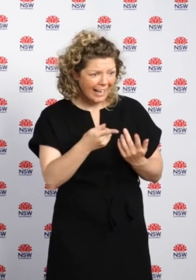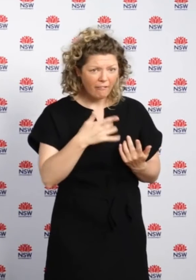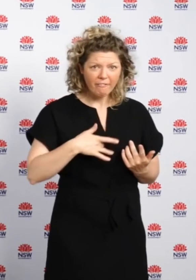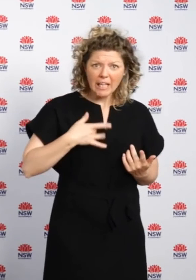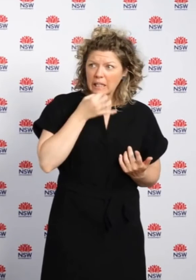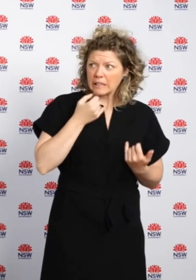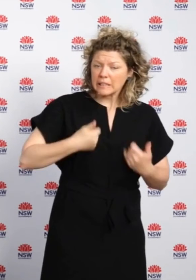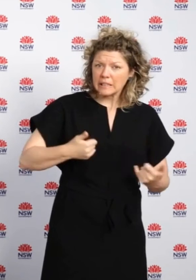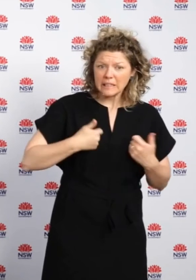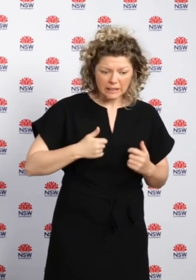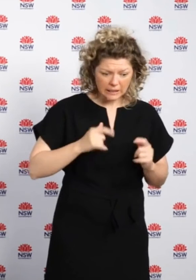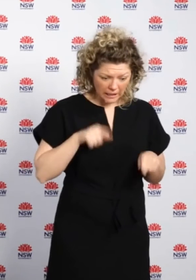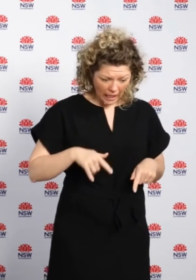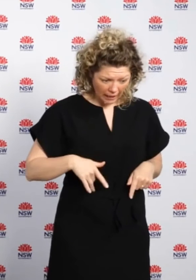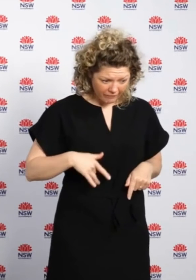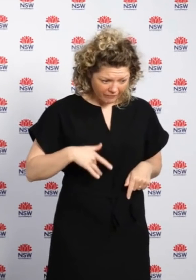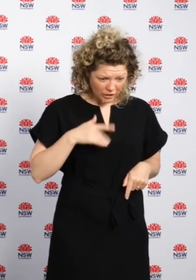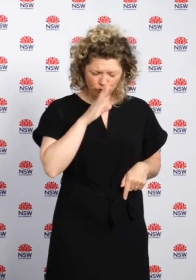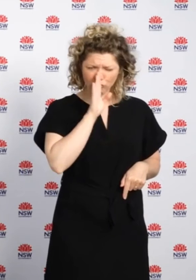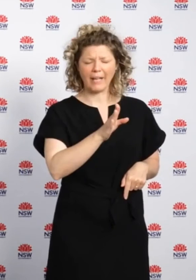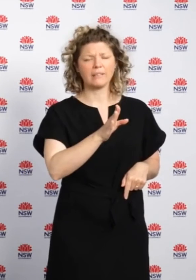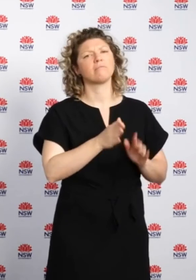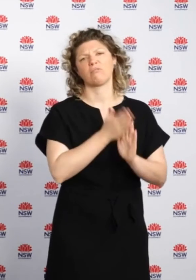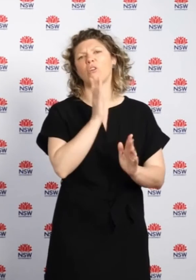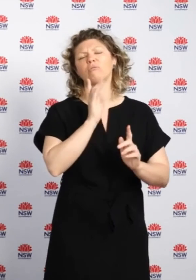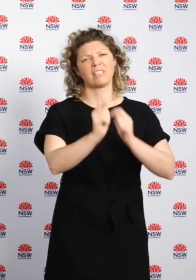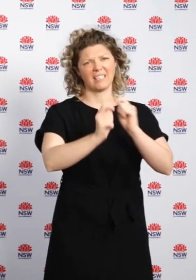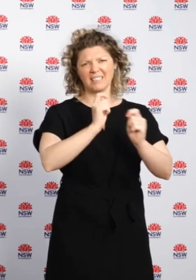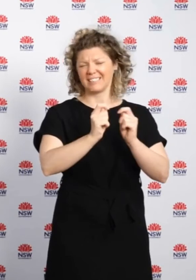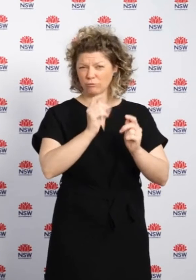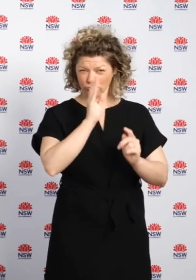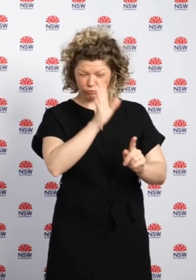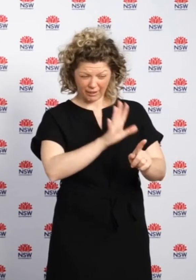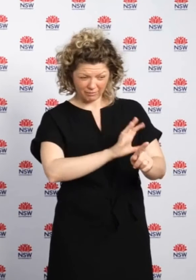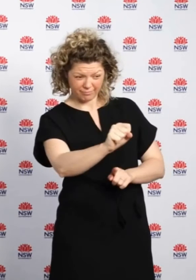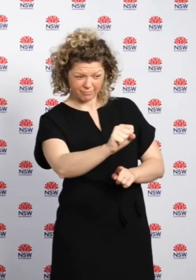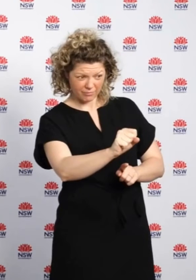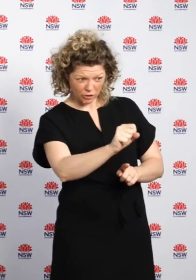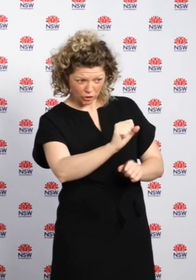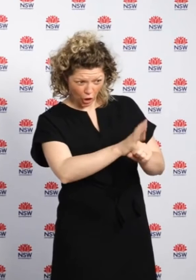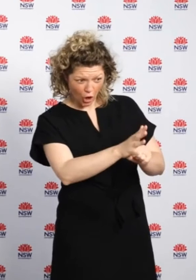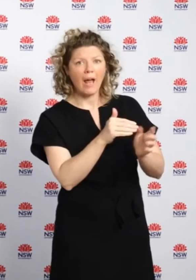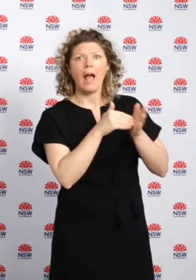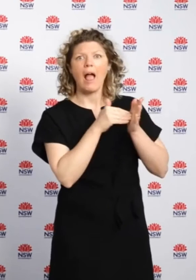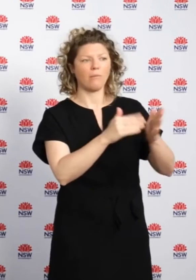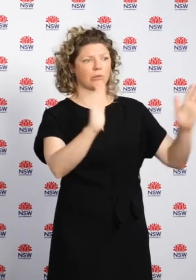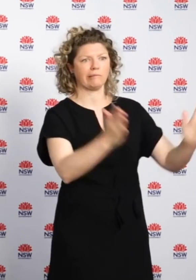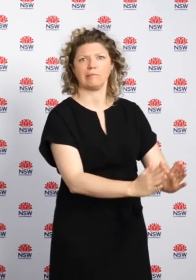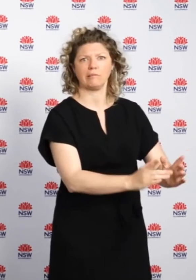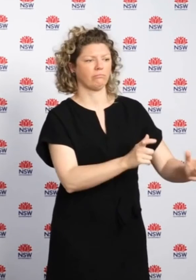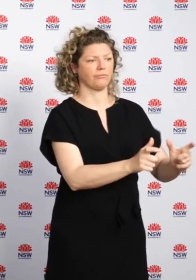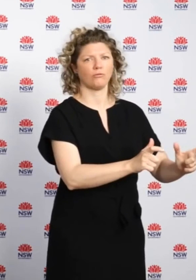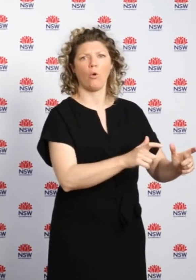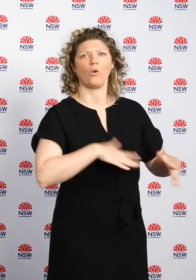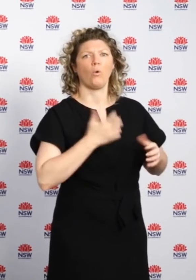tested on the day you get the symptoms. The sooner we can find a person with COVID, then the sooner we can help prevent further spread in the community.